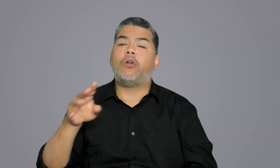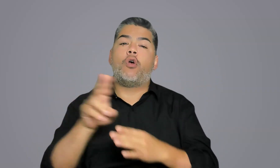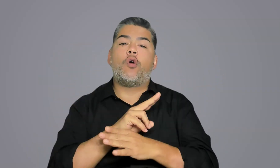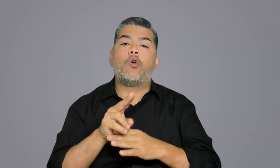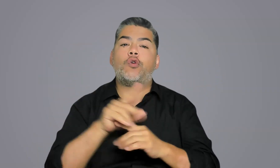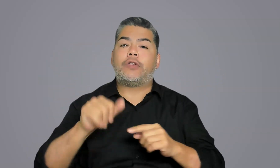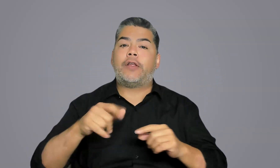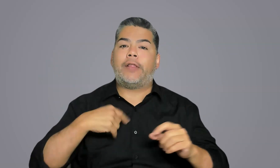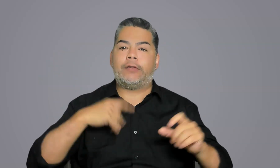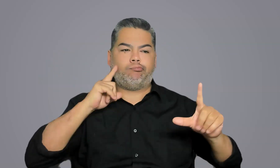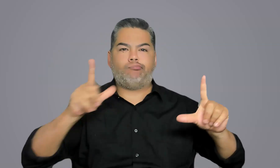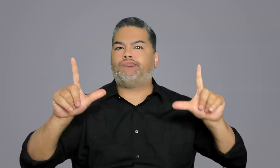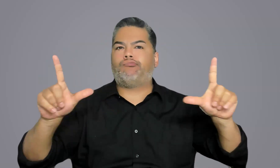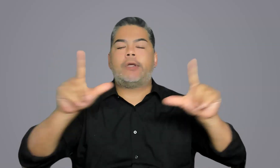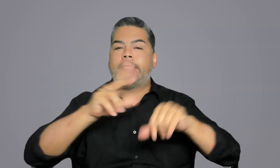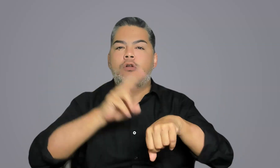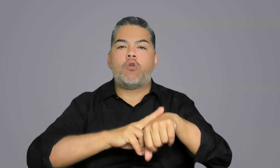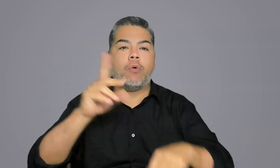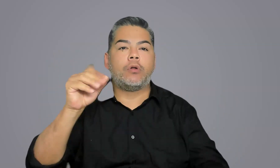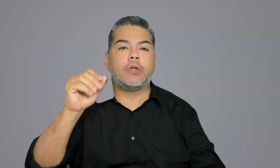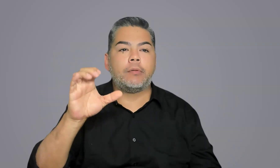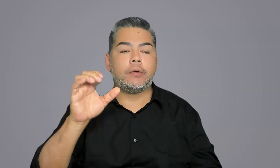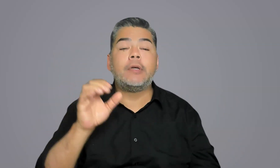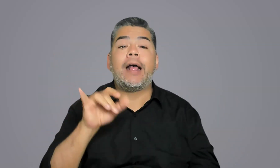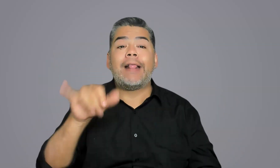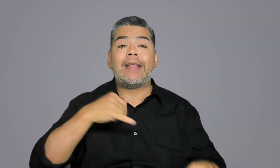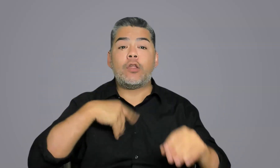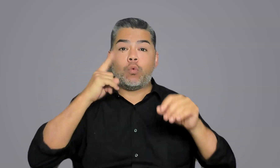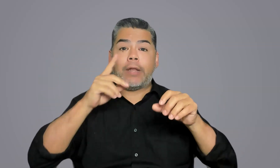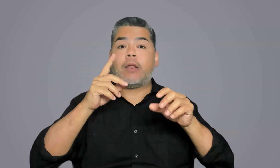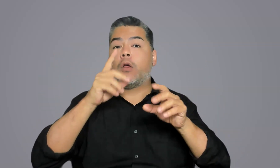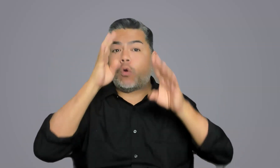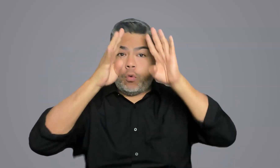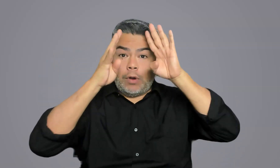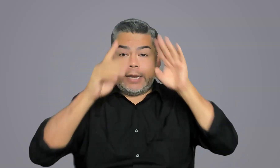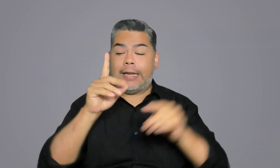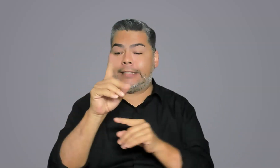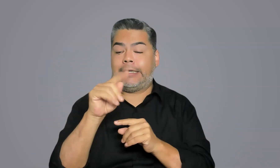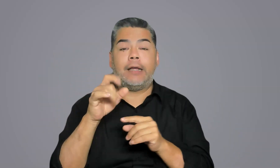document. However, you can convert data into an accessible table, which makes it easier to navigate.